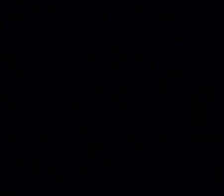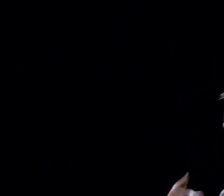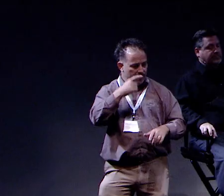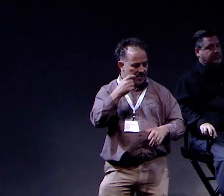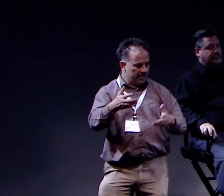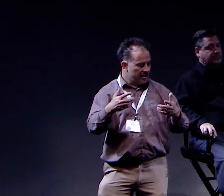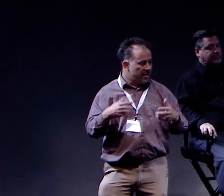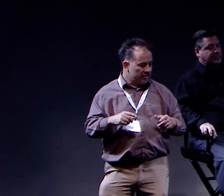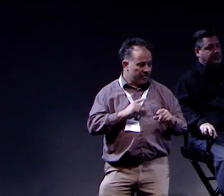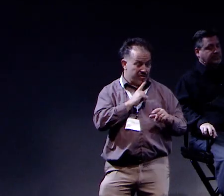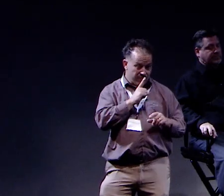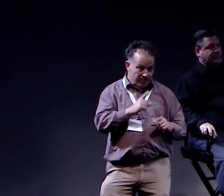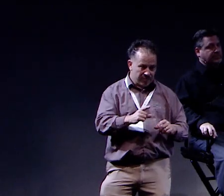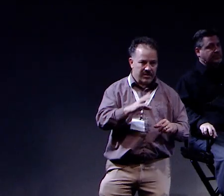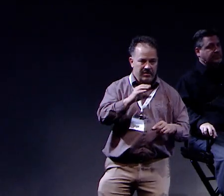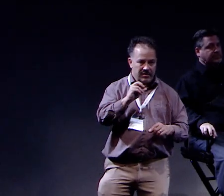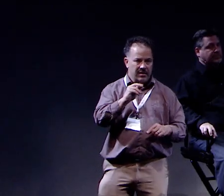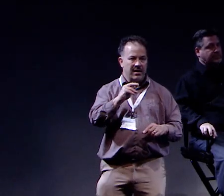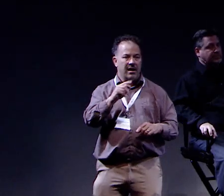Very controversial.